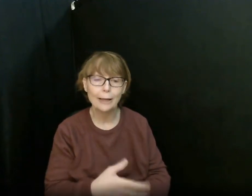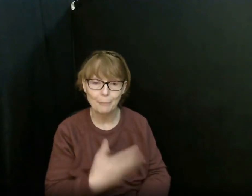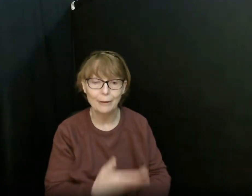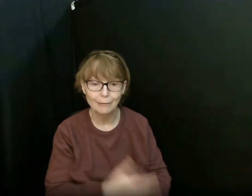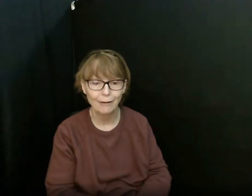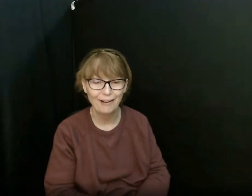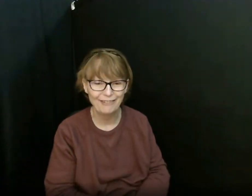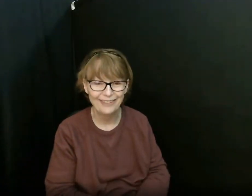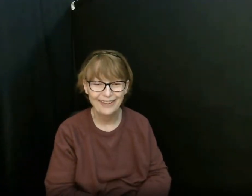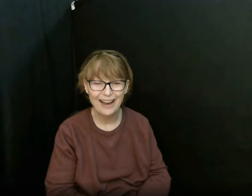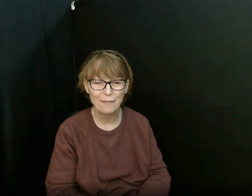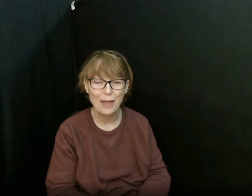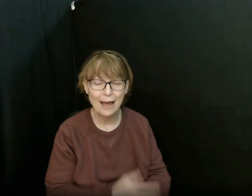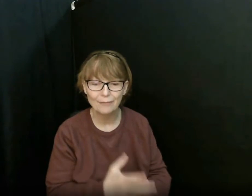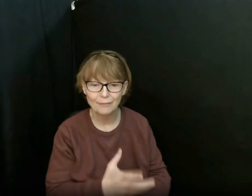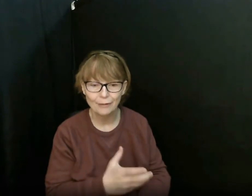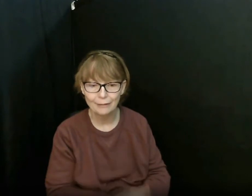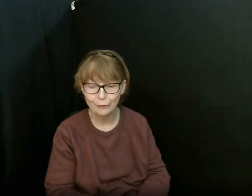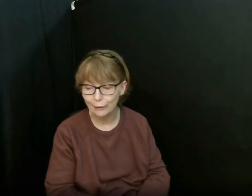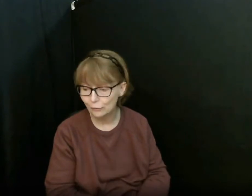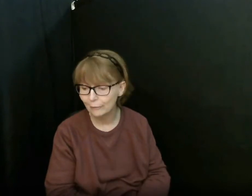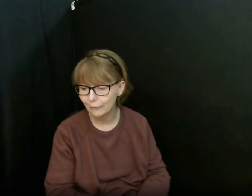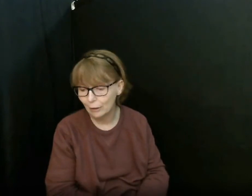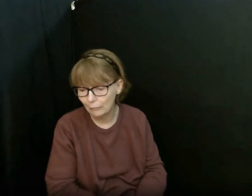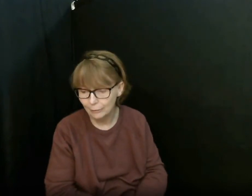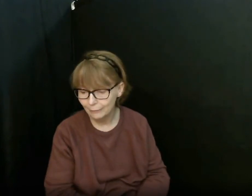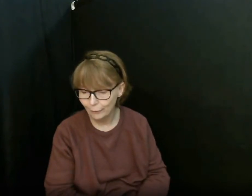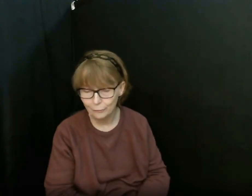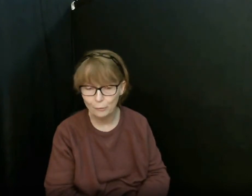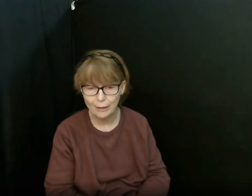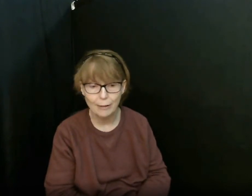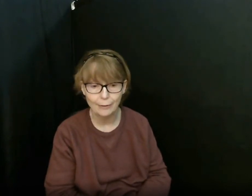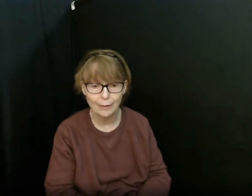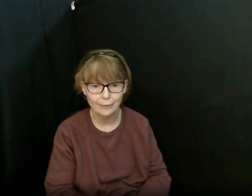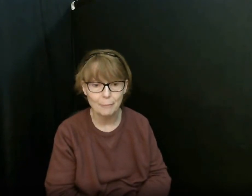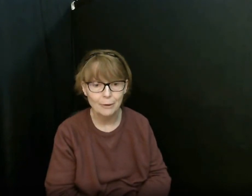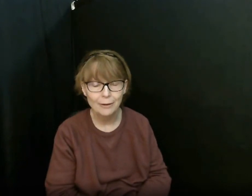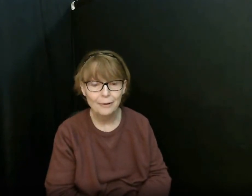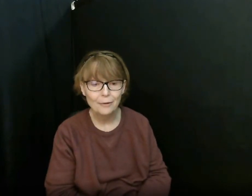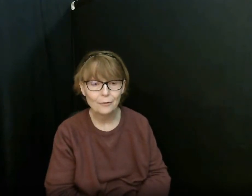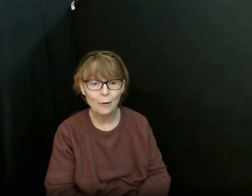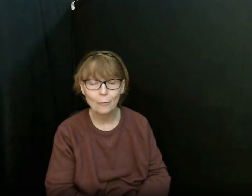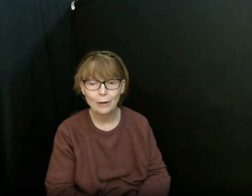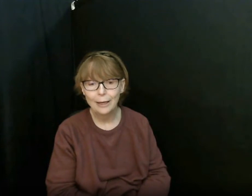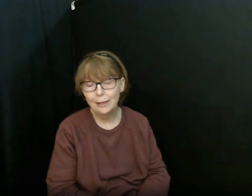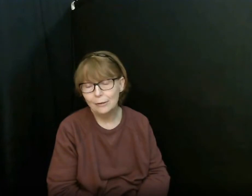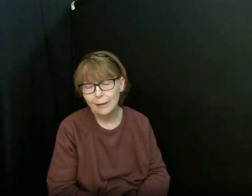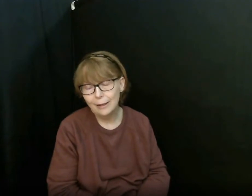embodiment of that configuration of, you know, for his personality, that's him. Okay. So, and